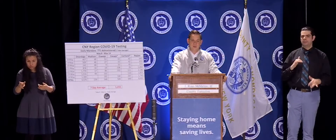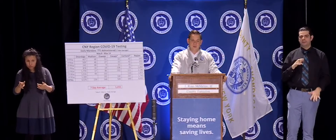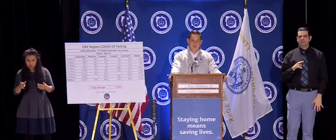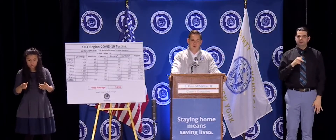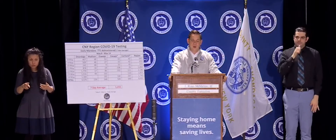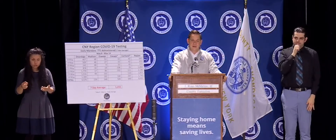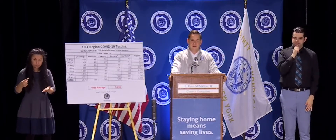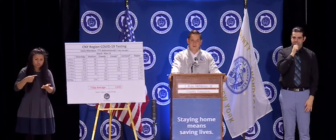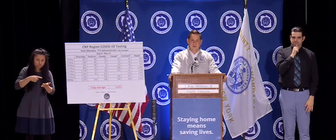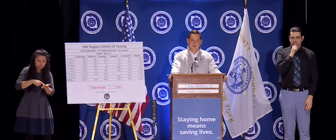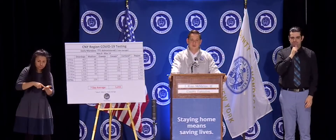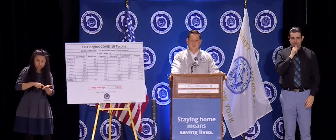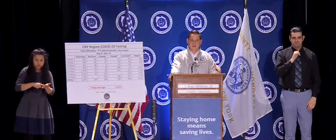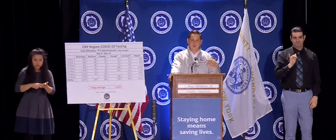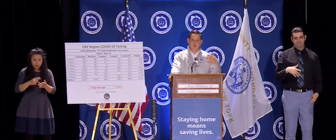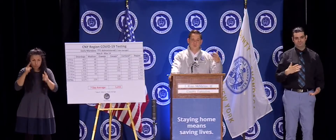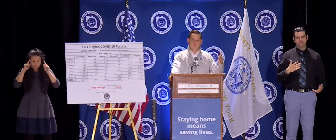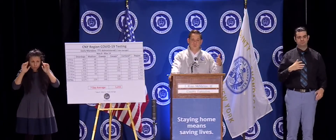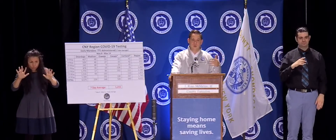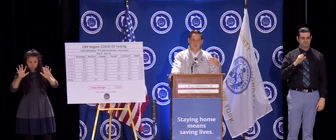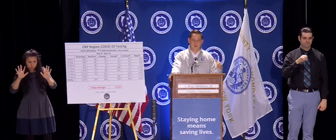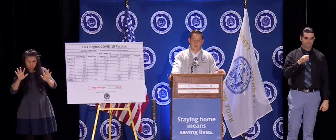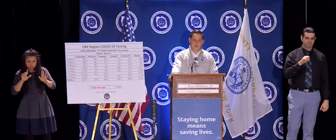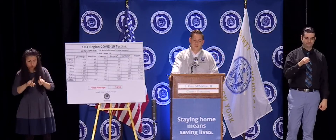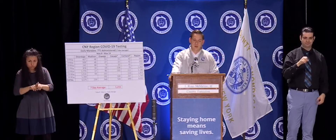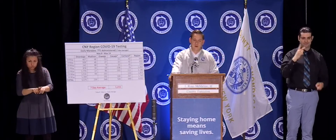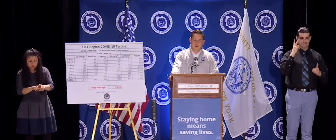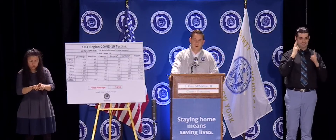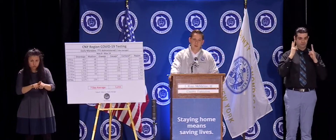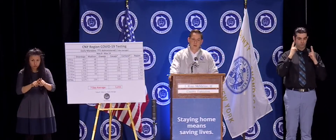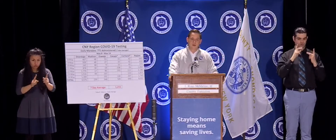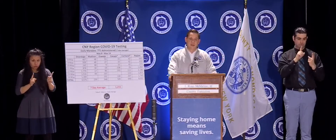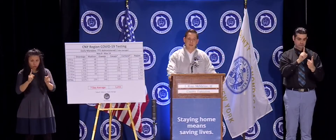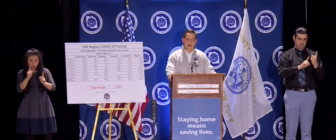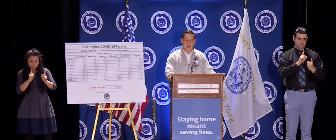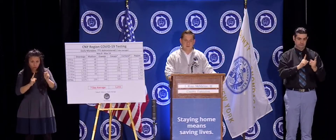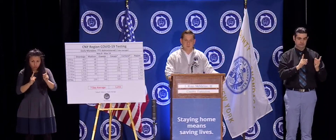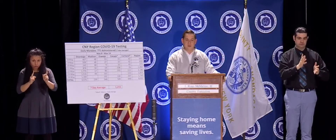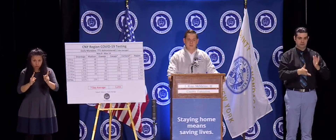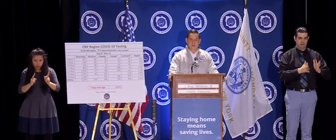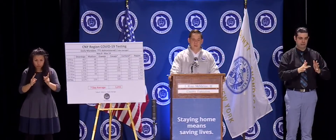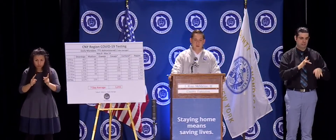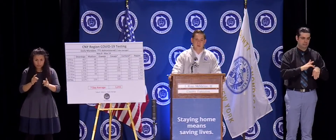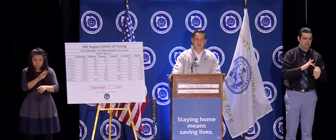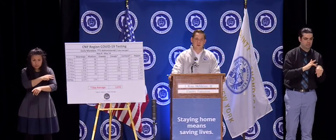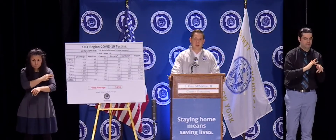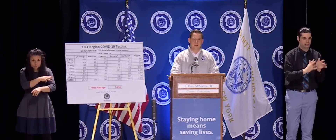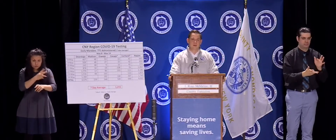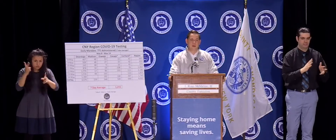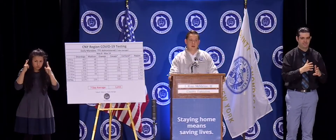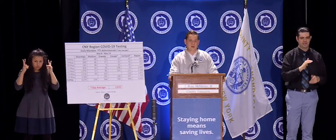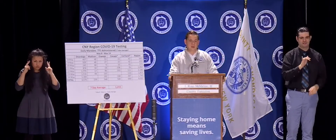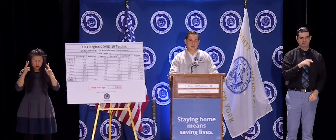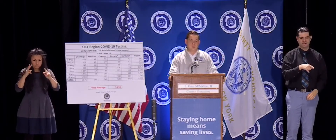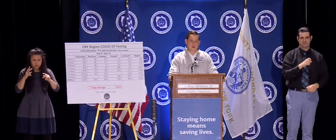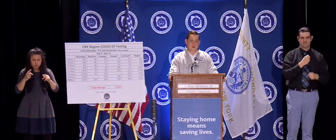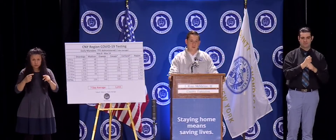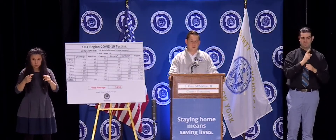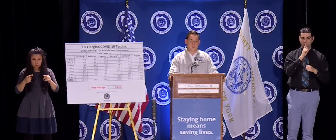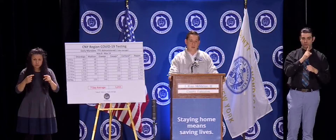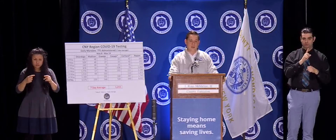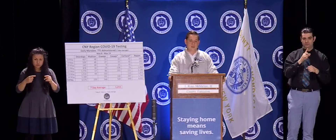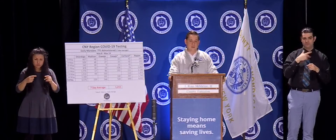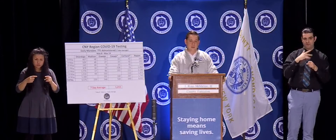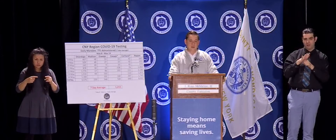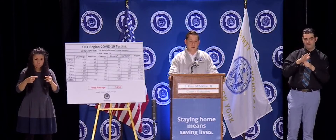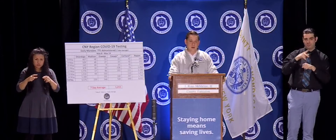the direct interfacing with each other, they need to have their PPE ducks in line. Is